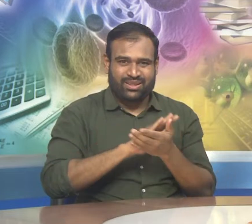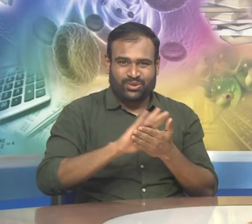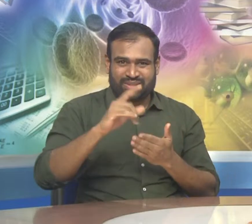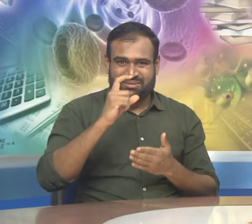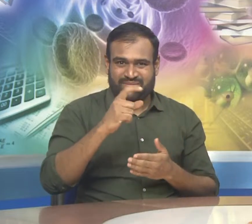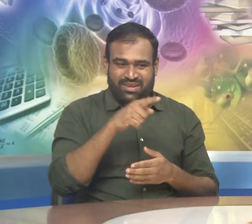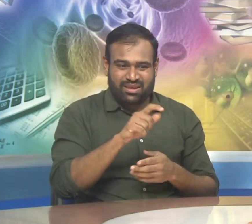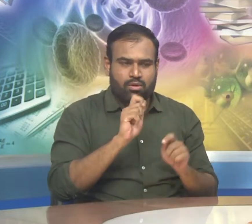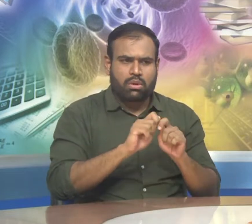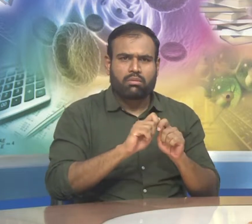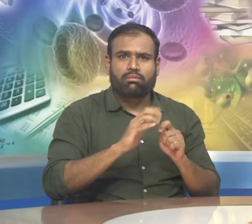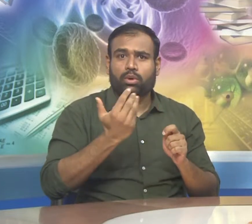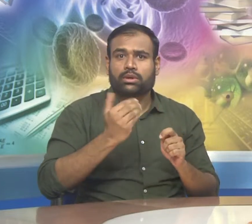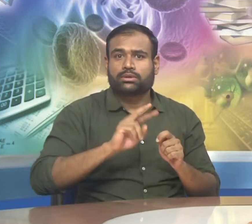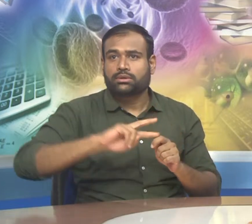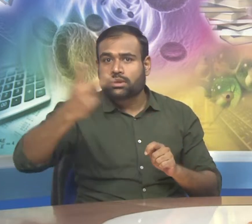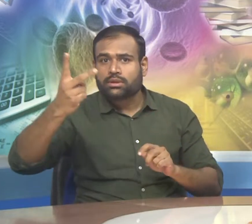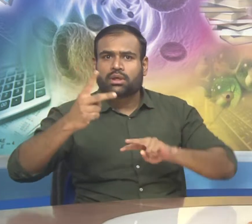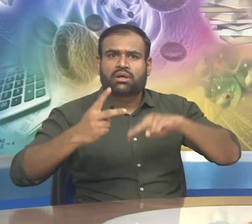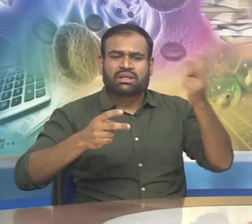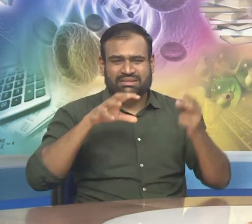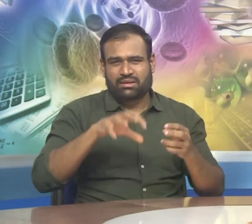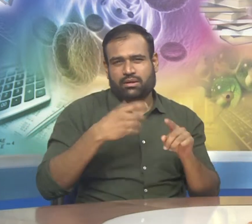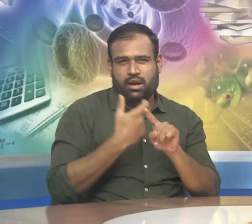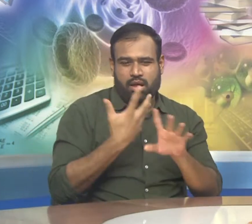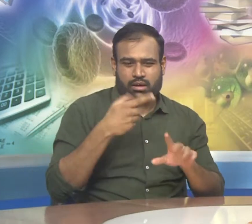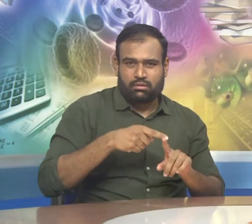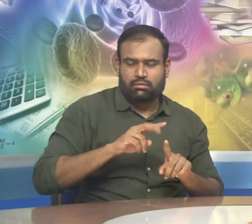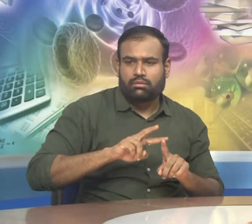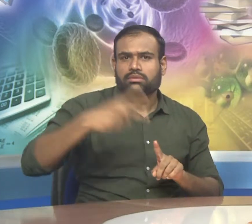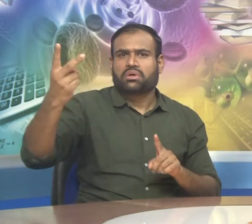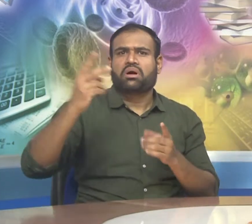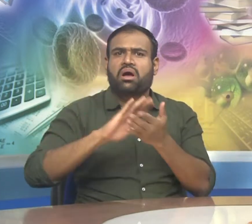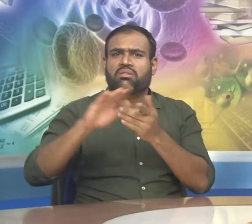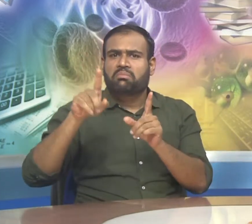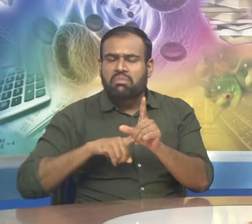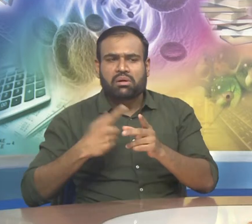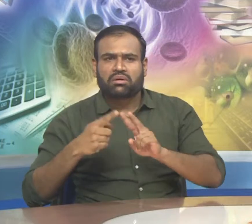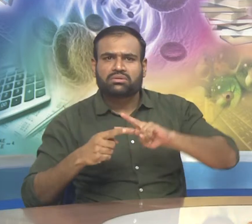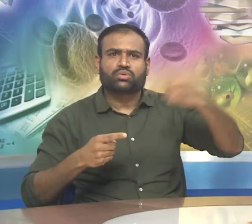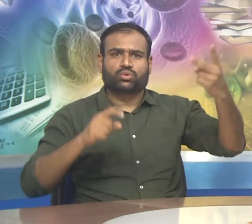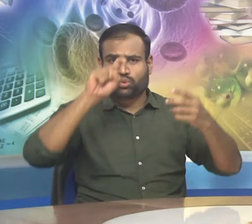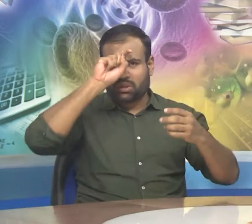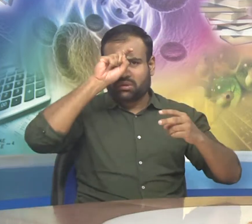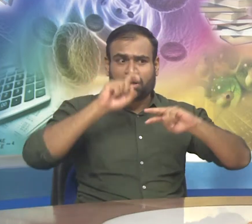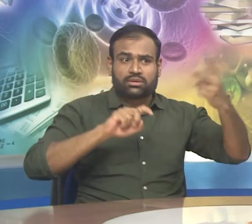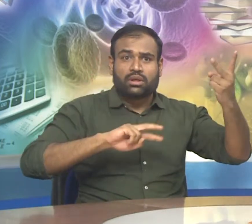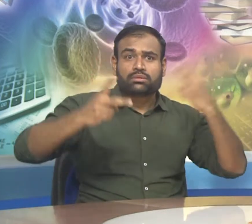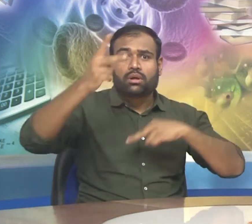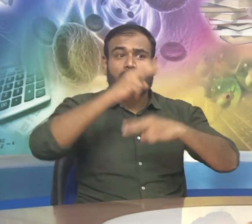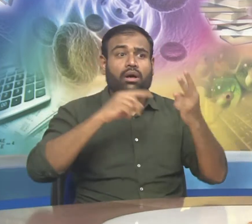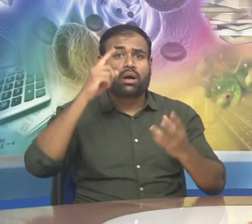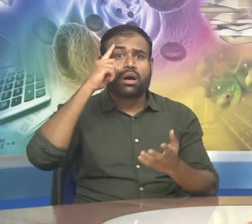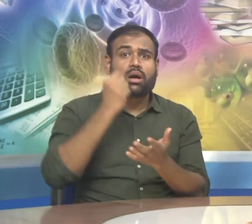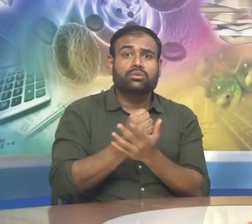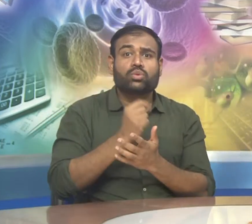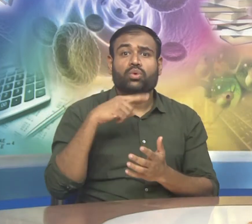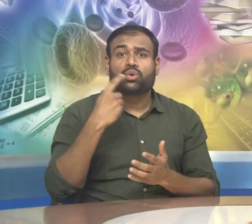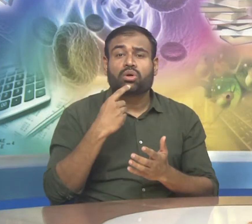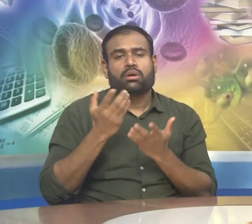The judges can be transferred from one high court to another by the